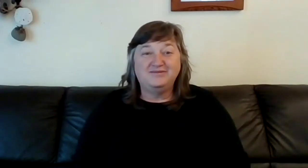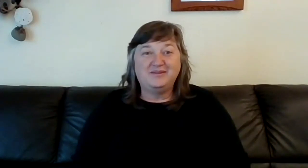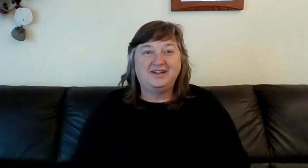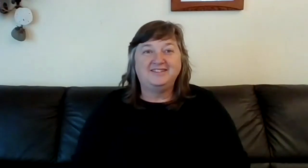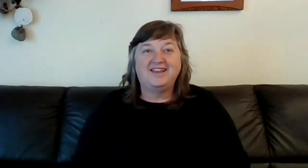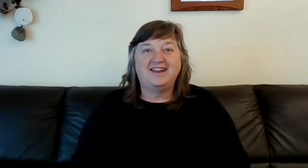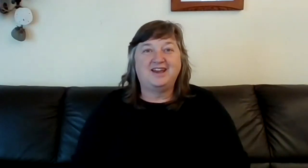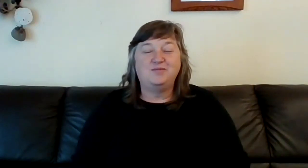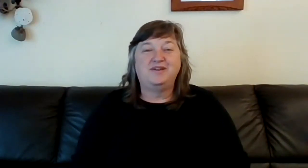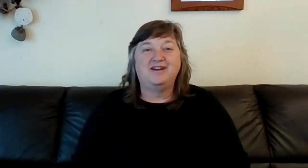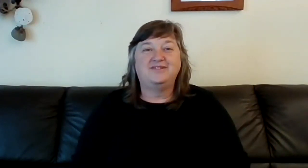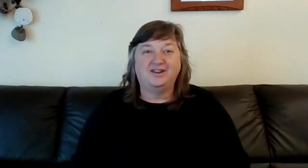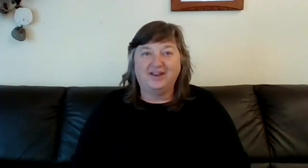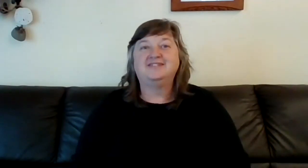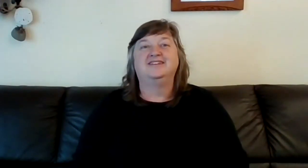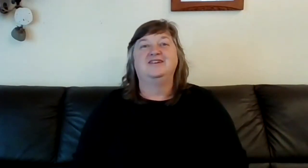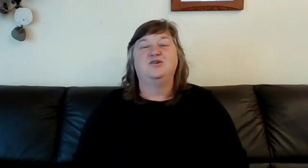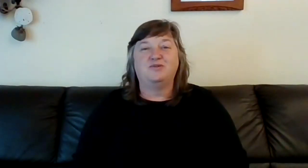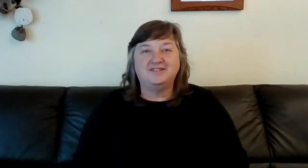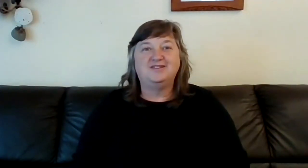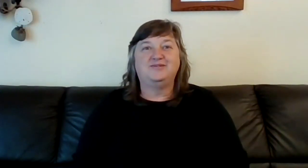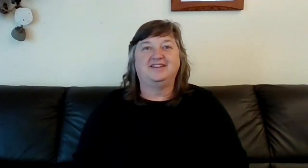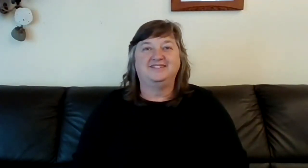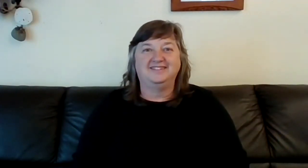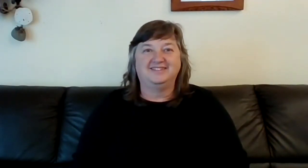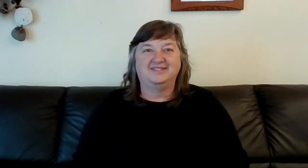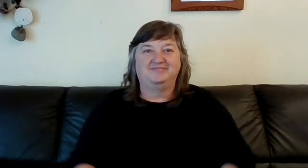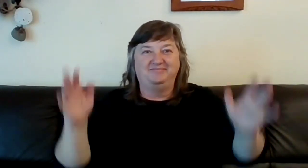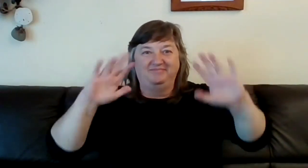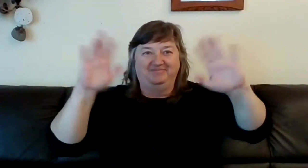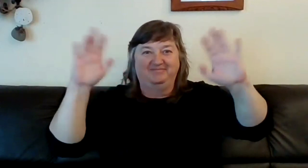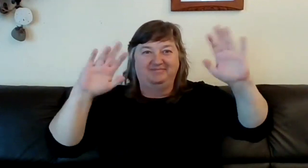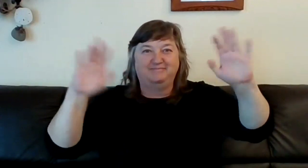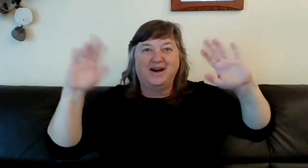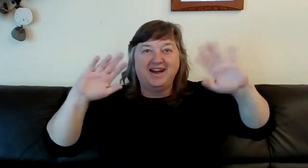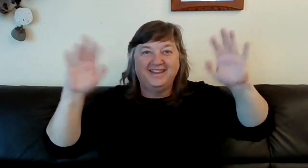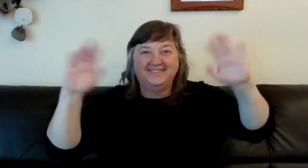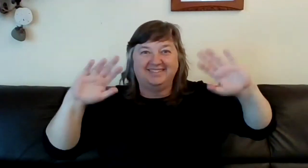very much, and I hope you have a great rest of your week. Bye.